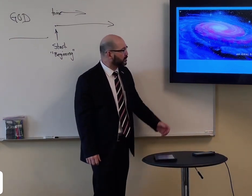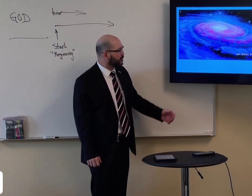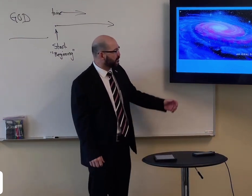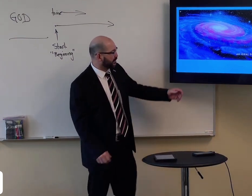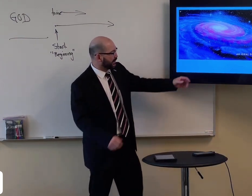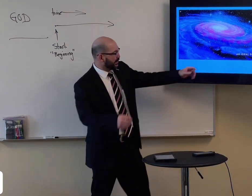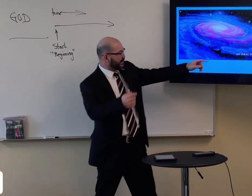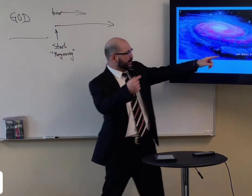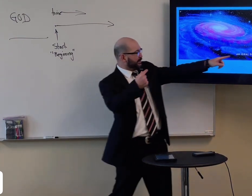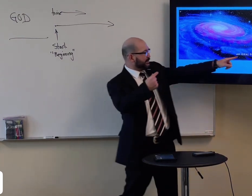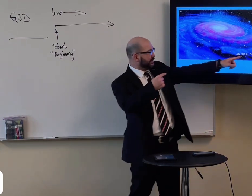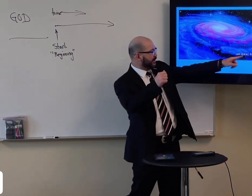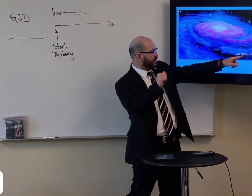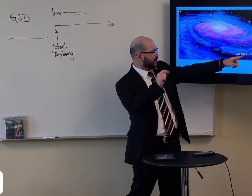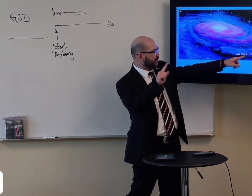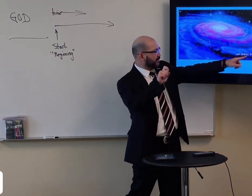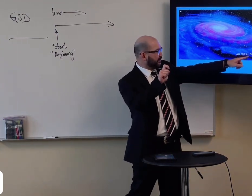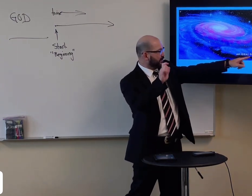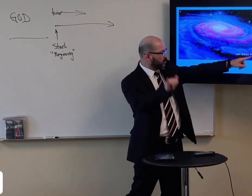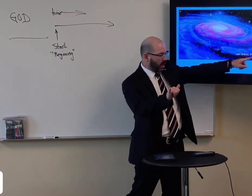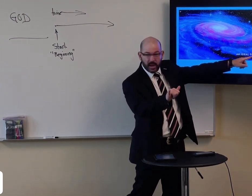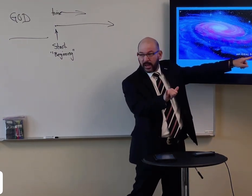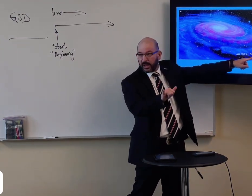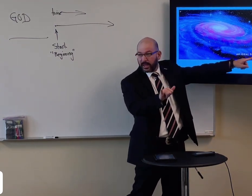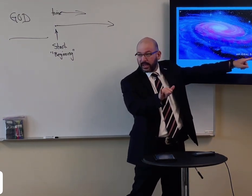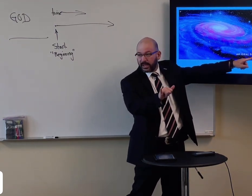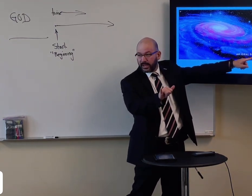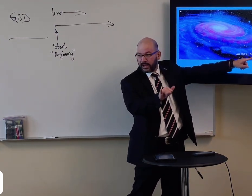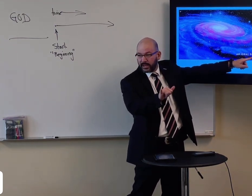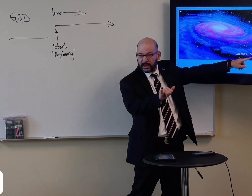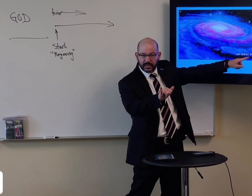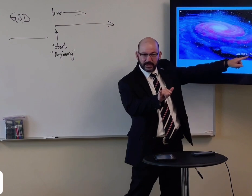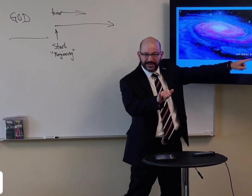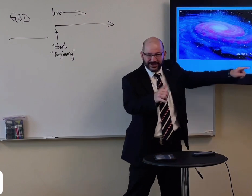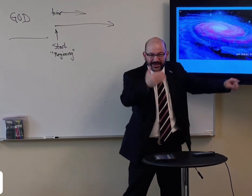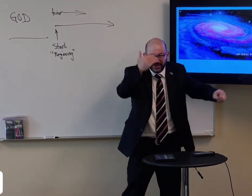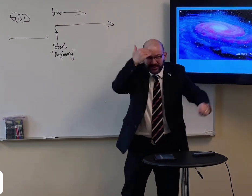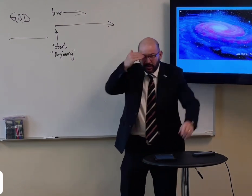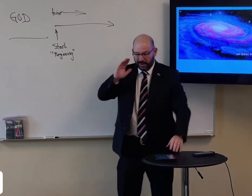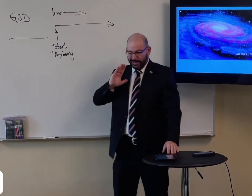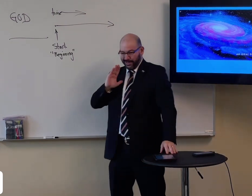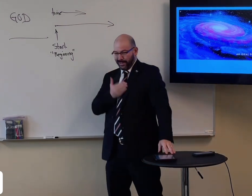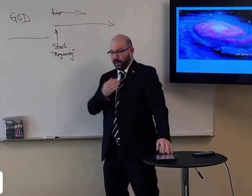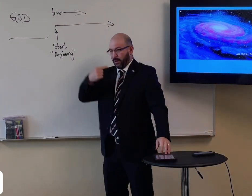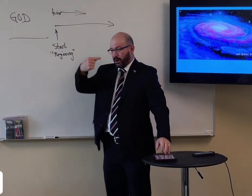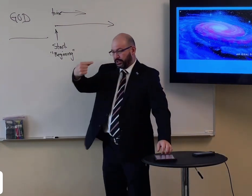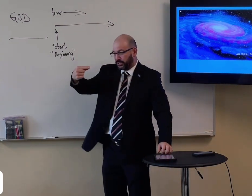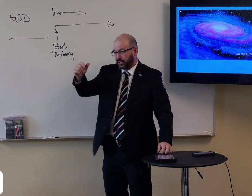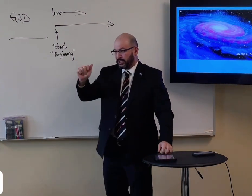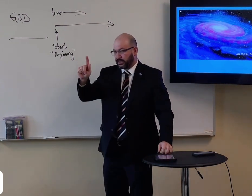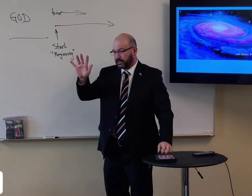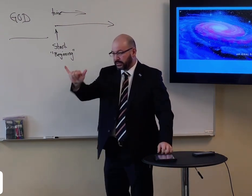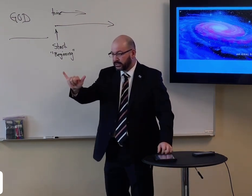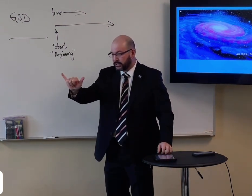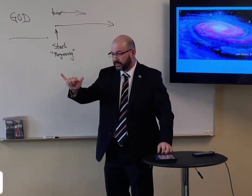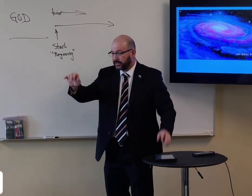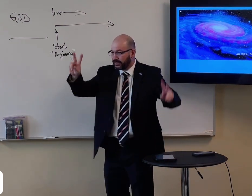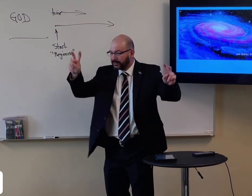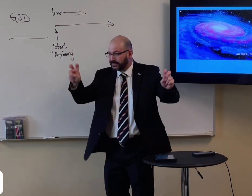This is an artist's sketch, but supposedly the ideal galaxy. Our galaxy,